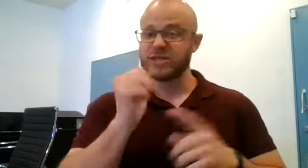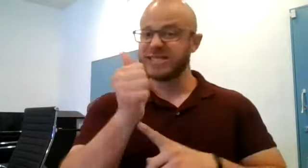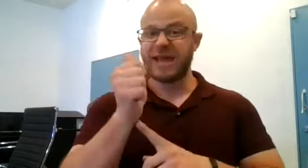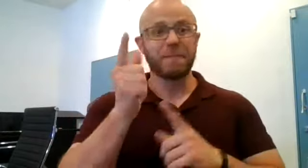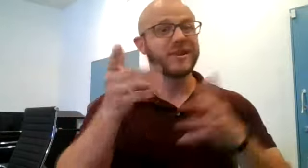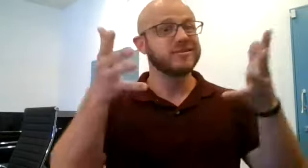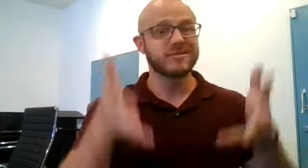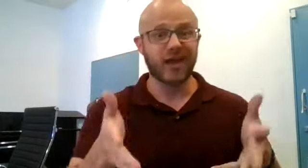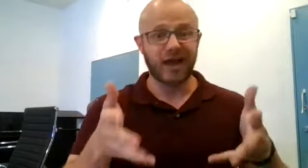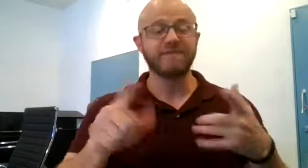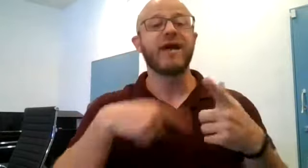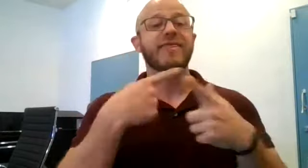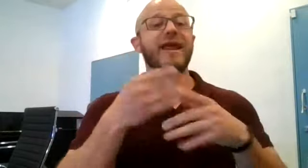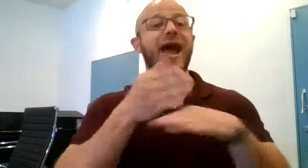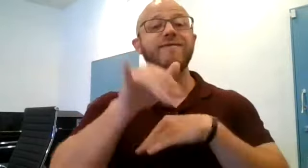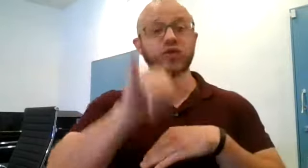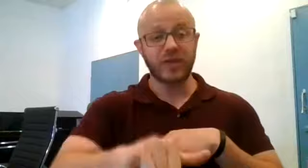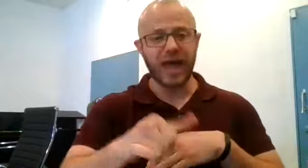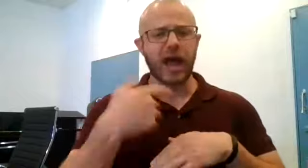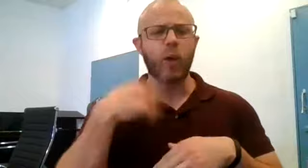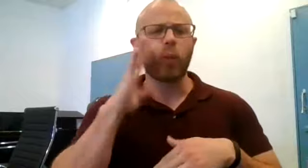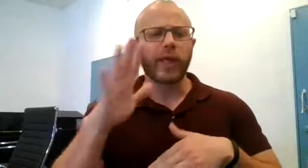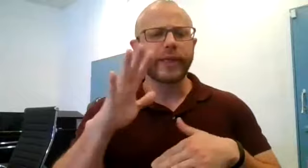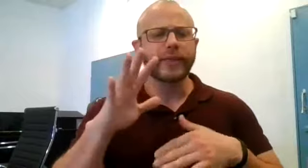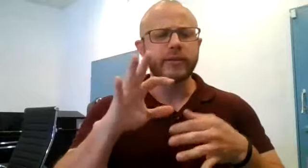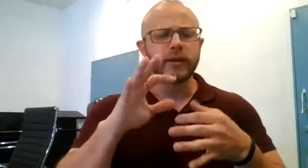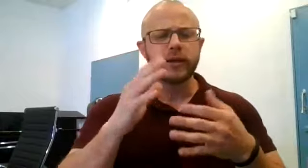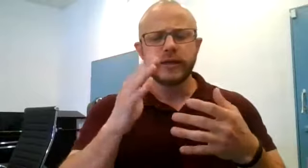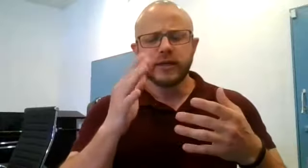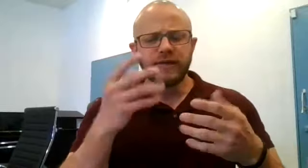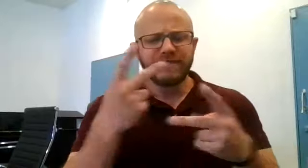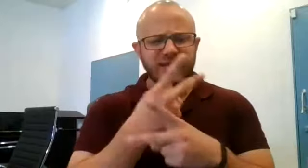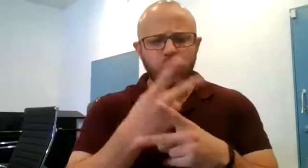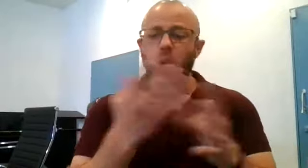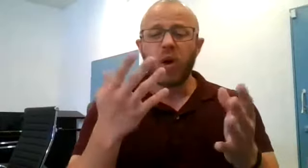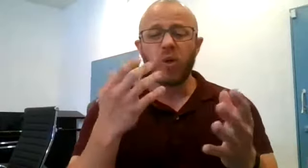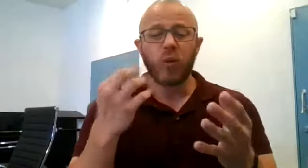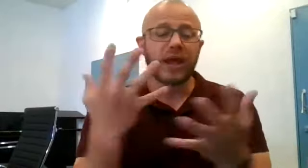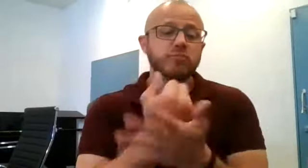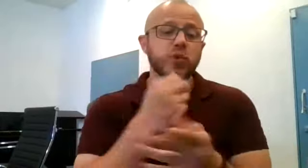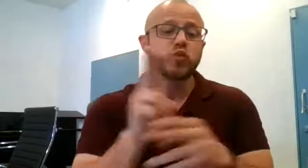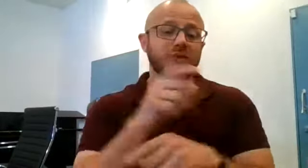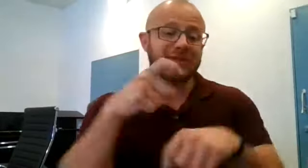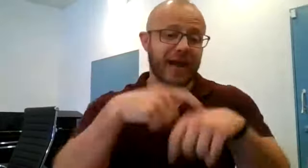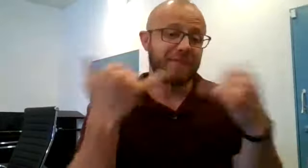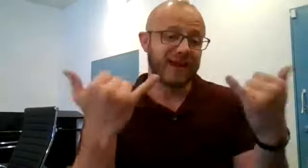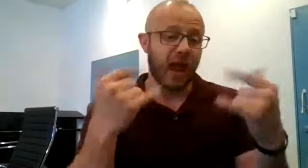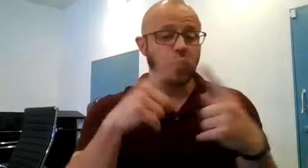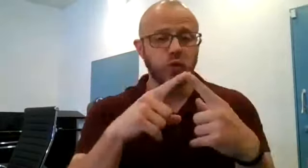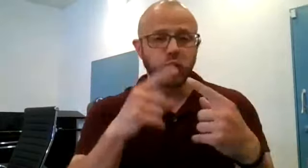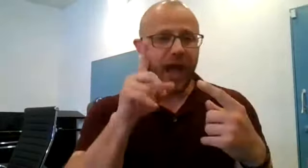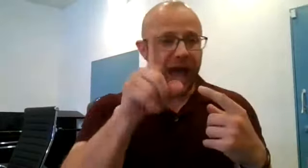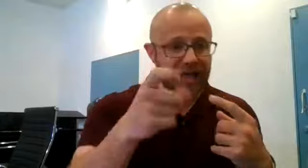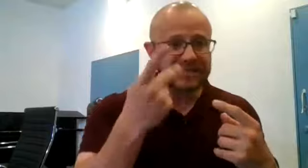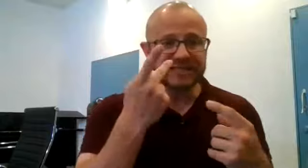Any more questions? We have 10 minutes left. And after that, I will figure out, or maybe we use the time